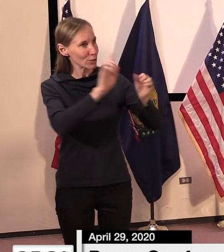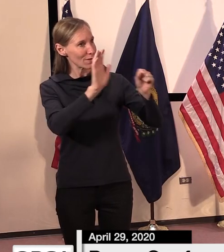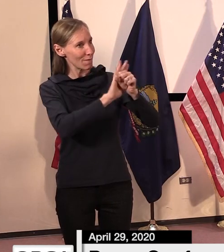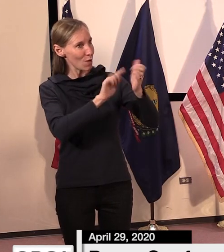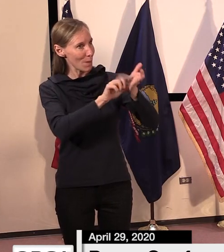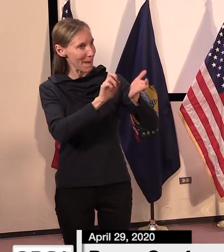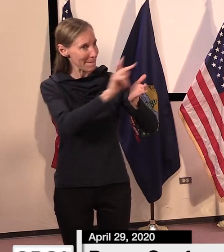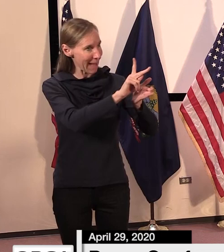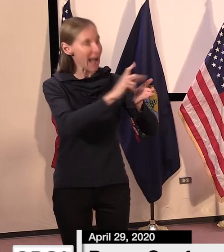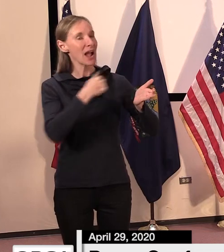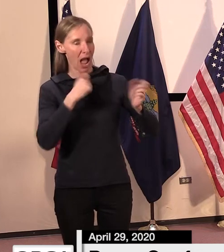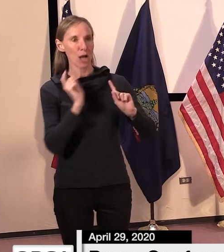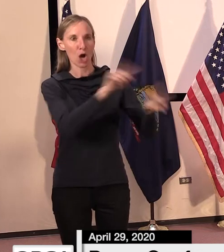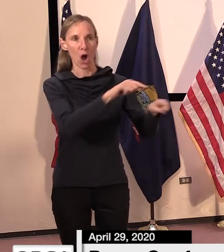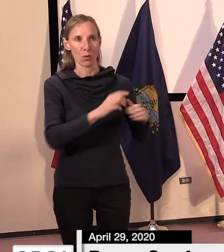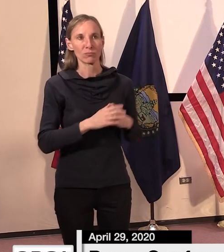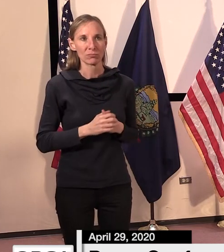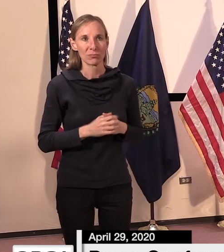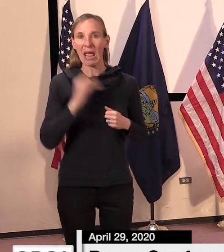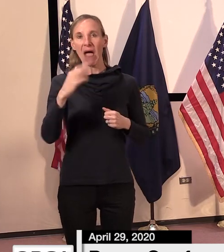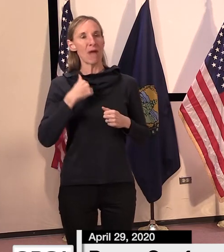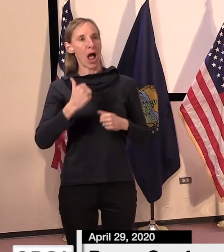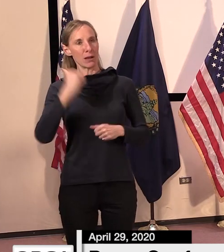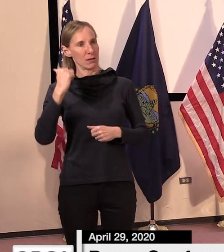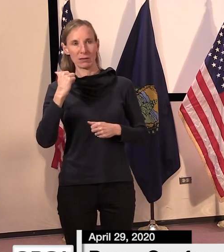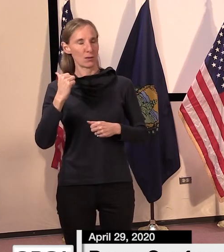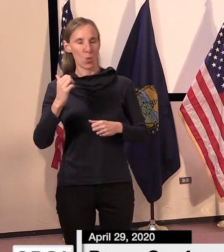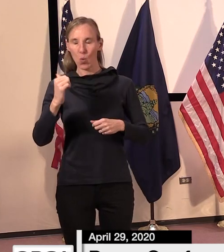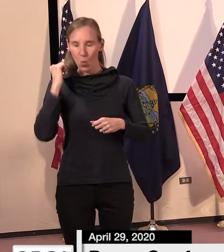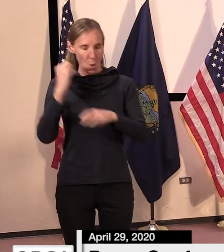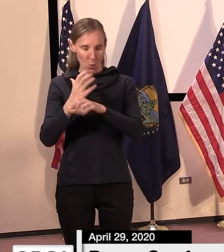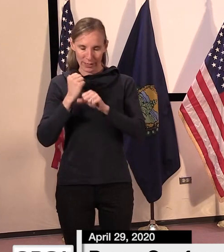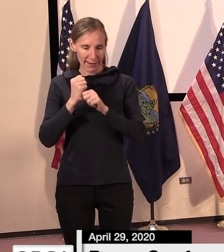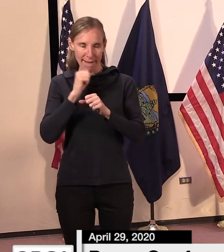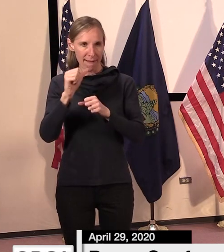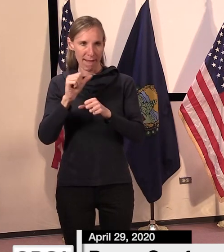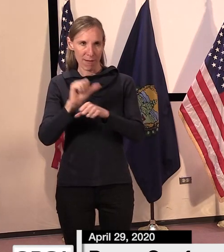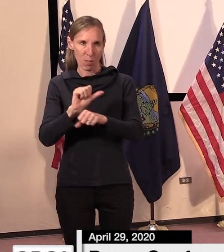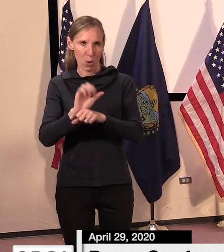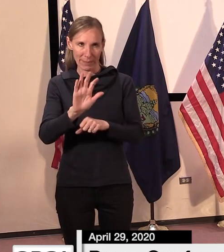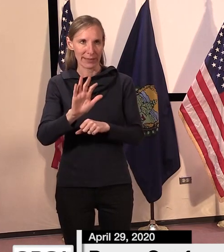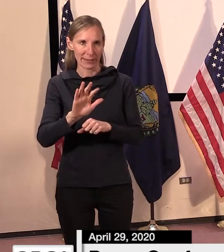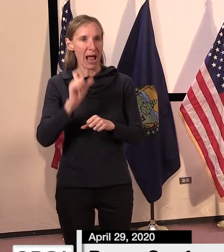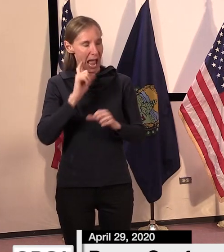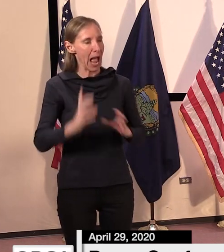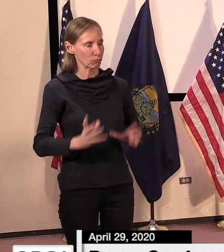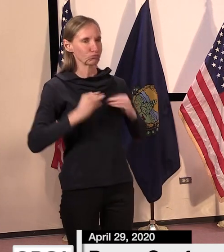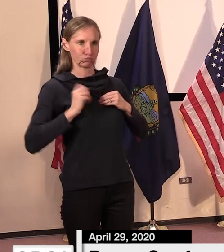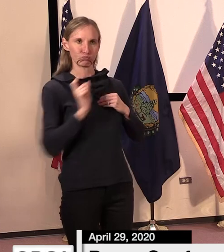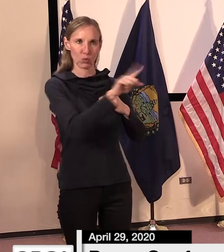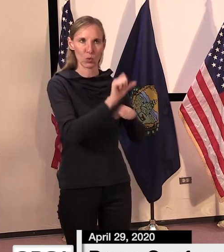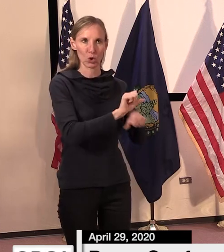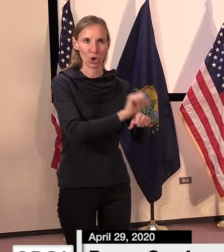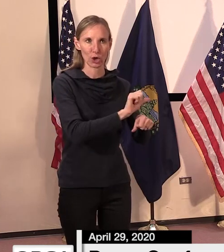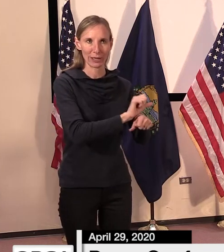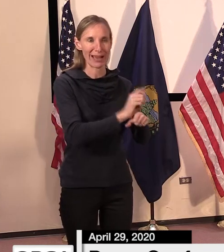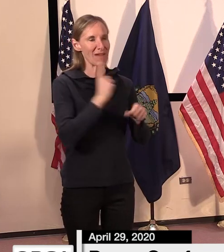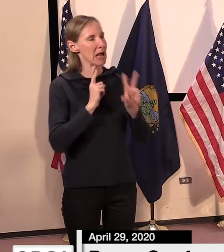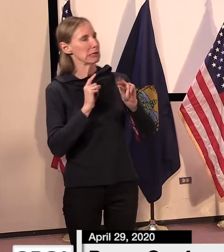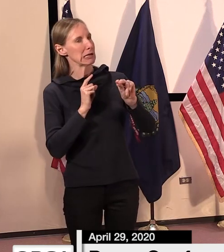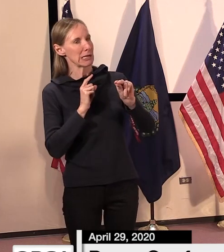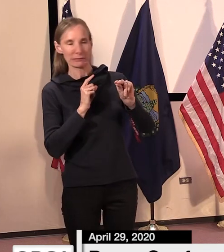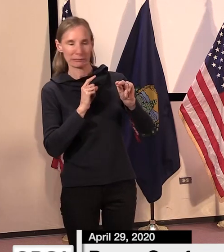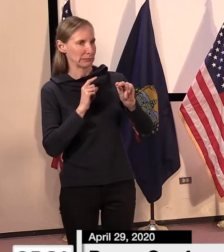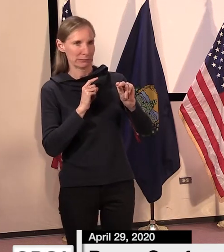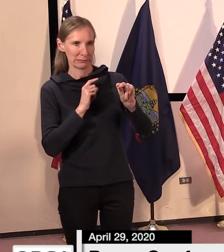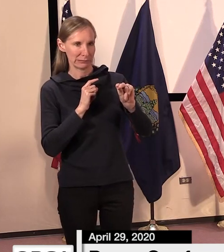with, then there is an obligation on the claimants to have to accept that work and go back to work. And if